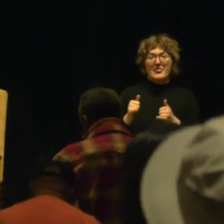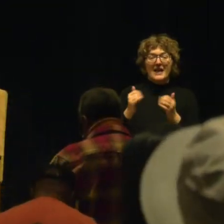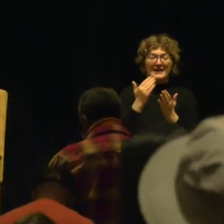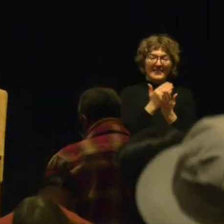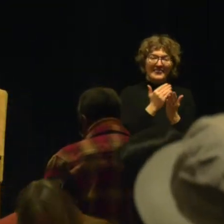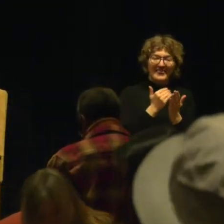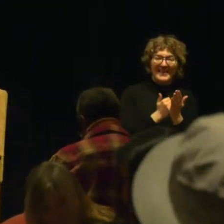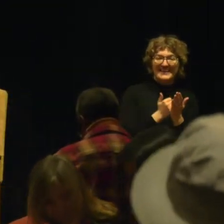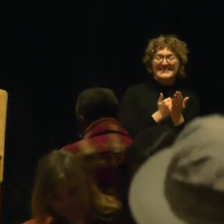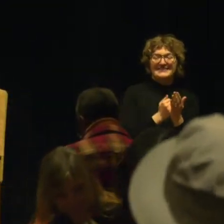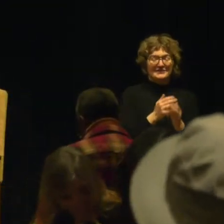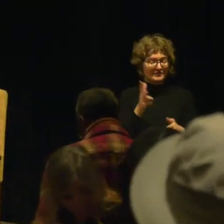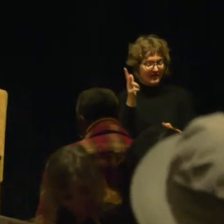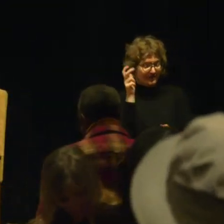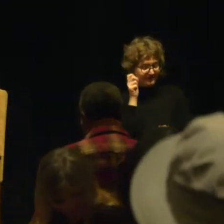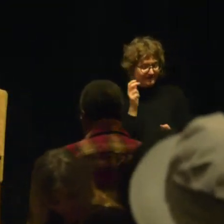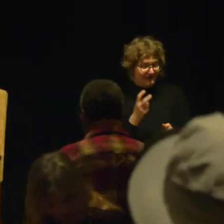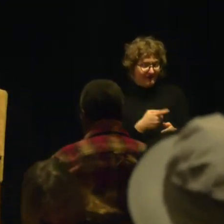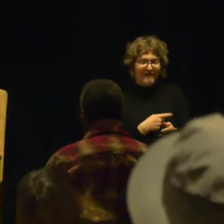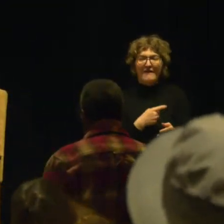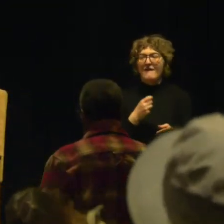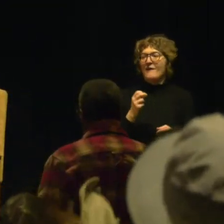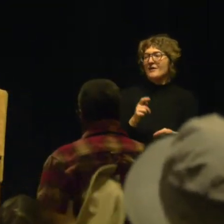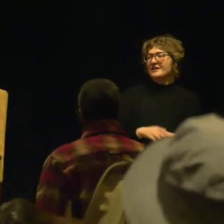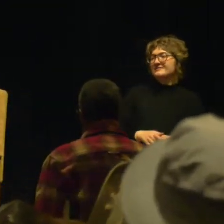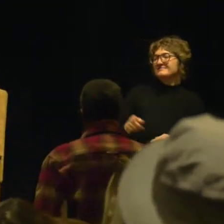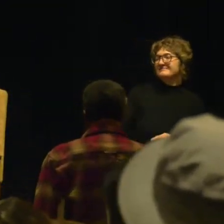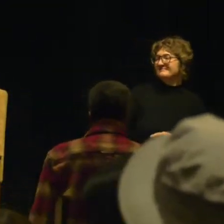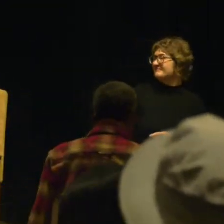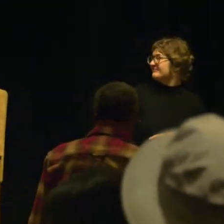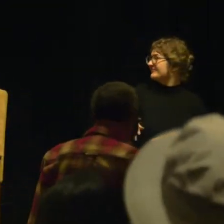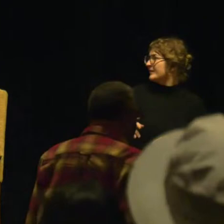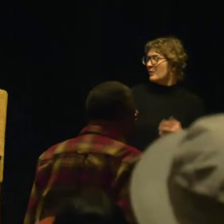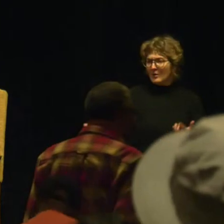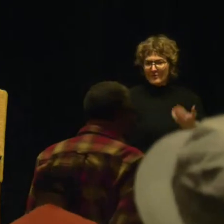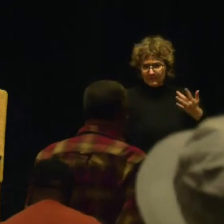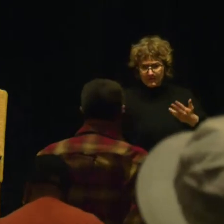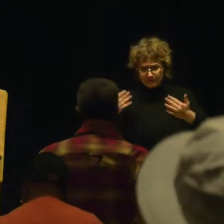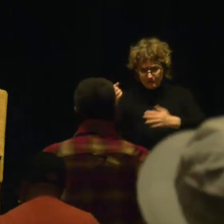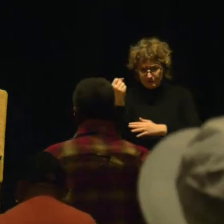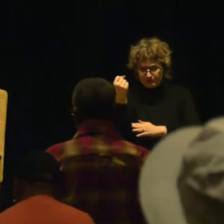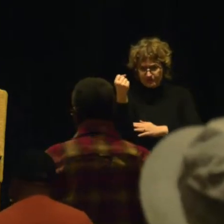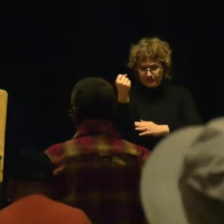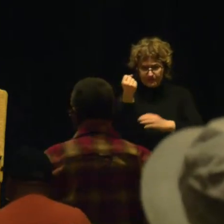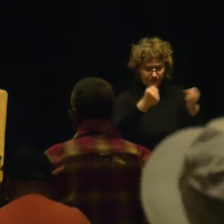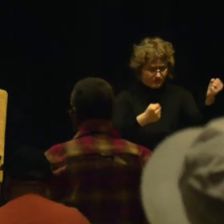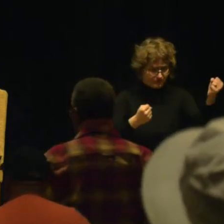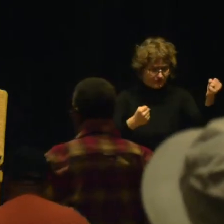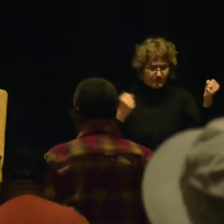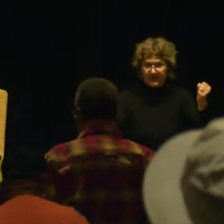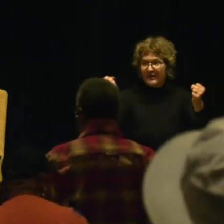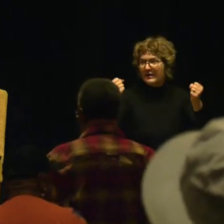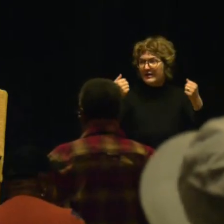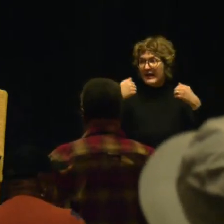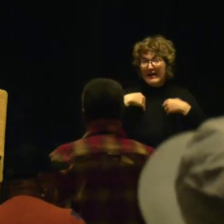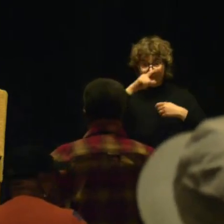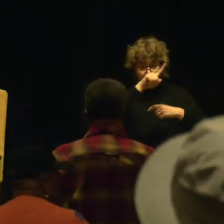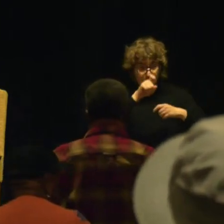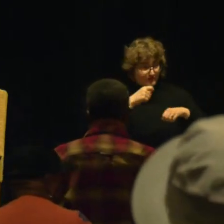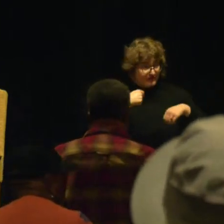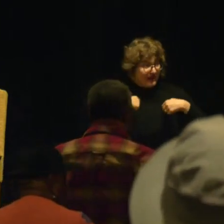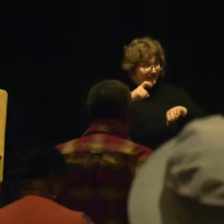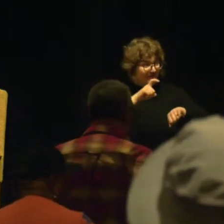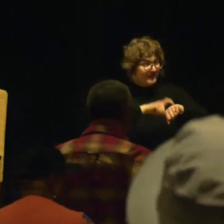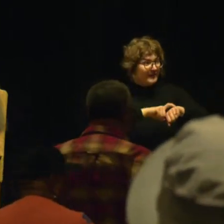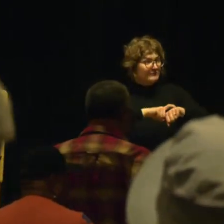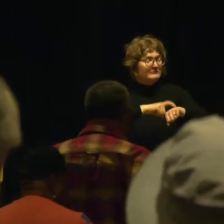heavy, go put your music on. It'll be all right. Don't go anywhere. Wait. Hold up. Can we take questions? We